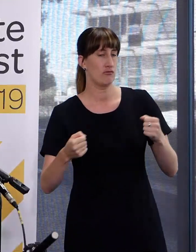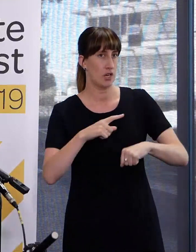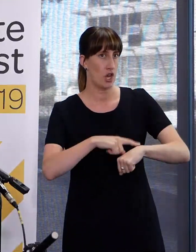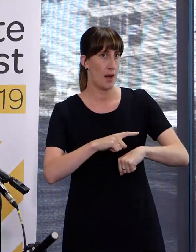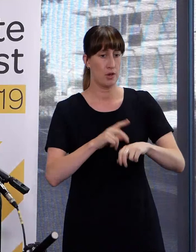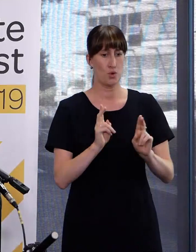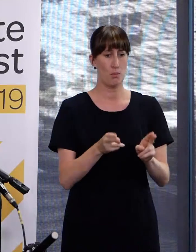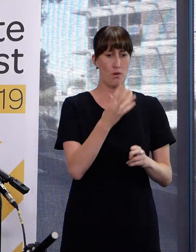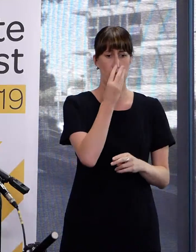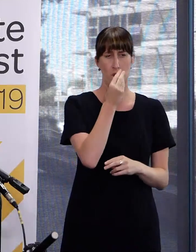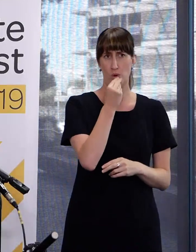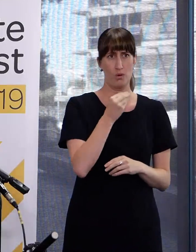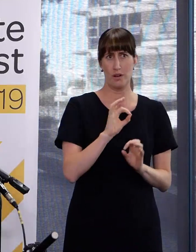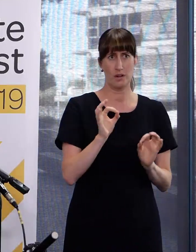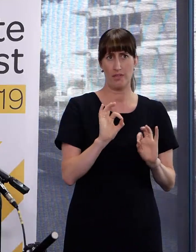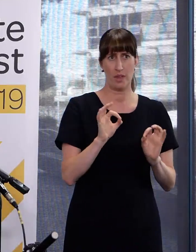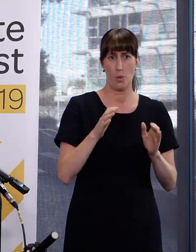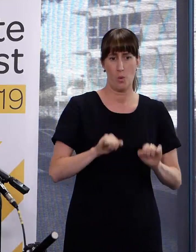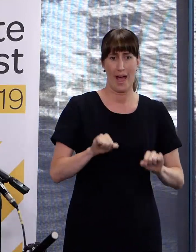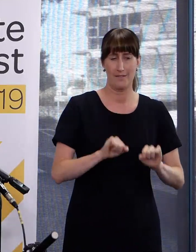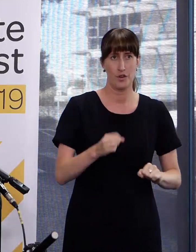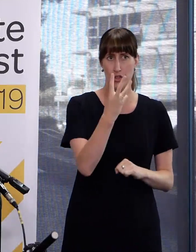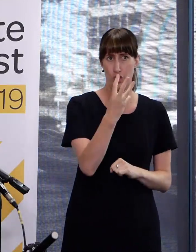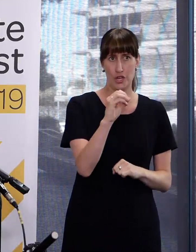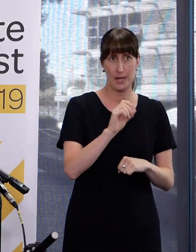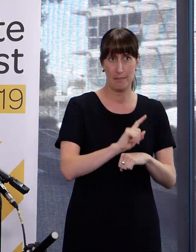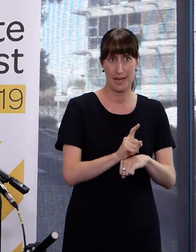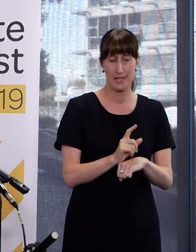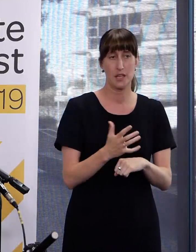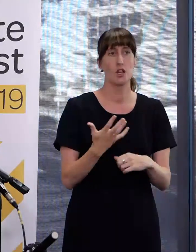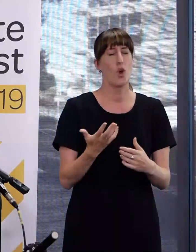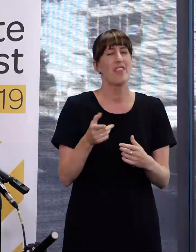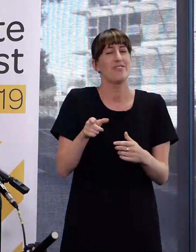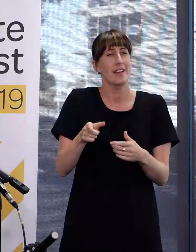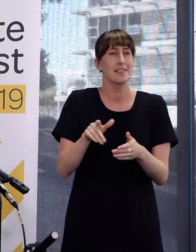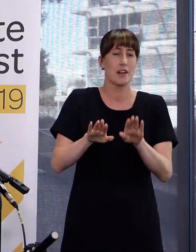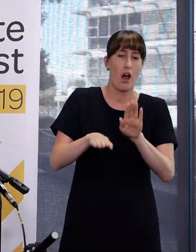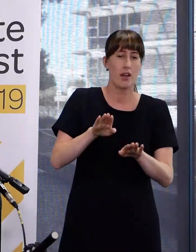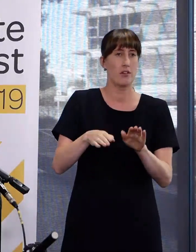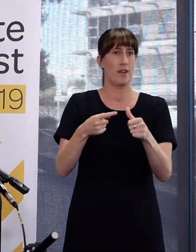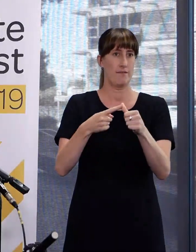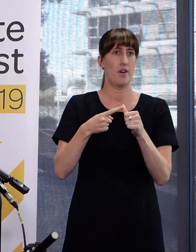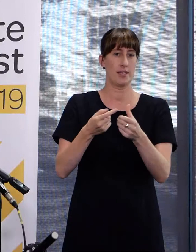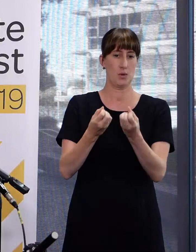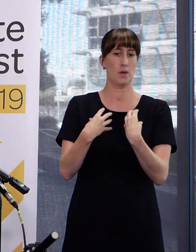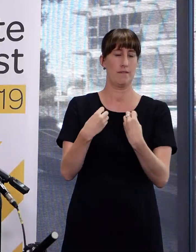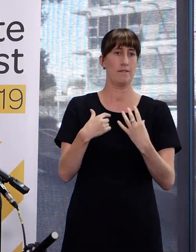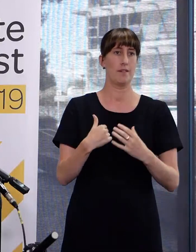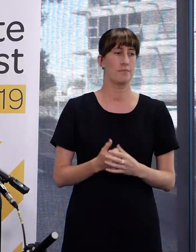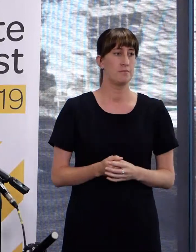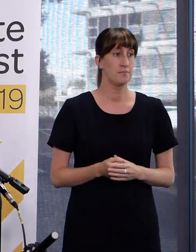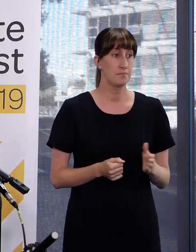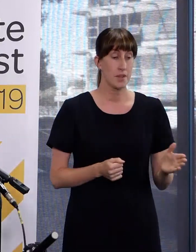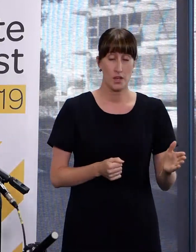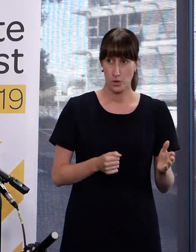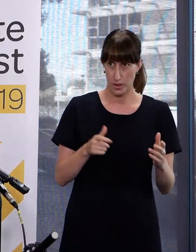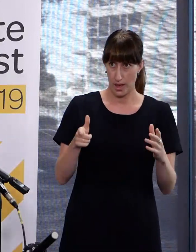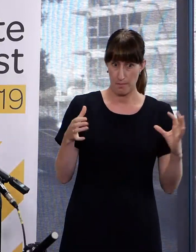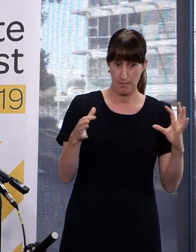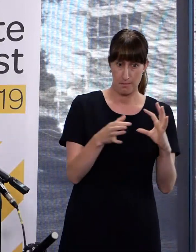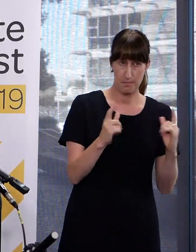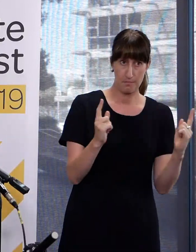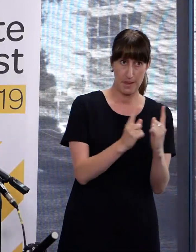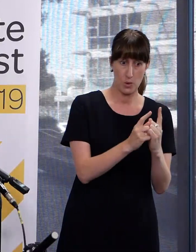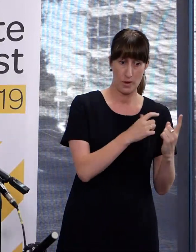So within the next few days, we would be able to marry the two up. So is the advisory group meeting, or they're meeting with government tomorrow? So the advisory group is in effect